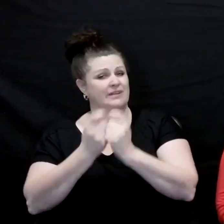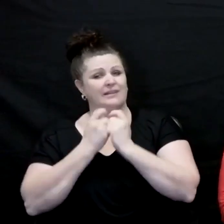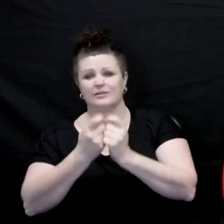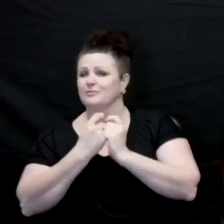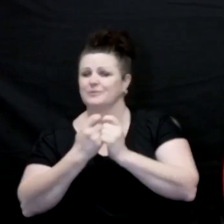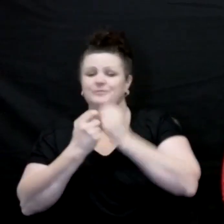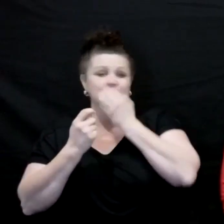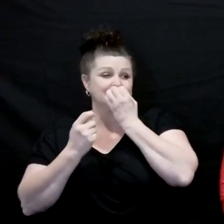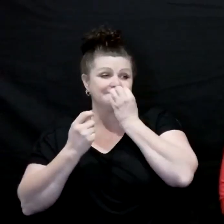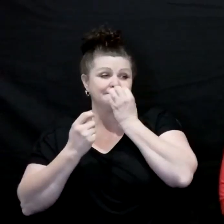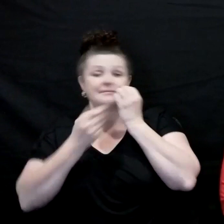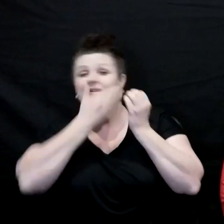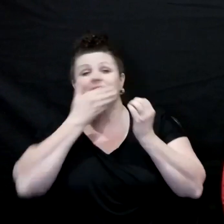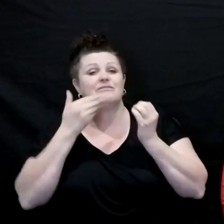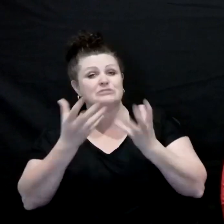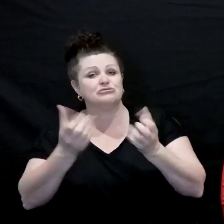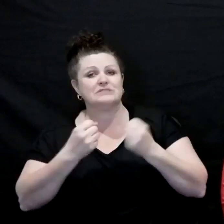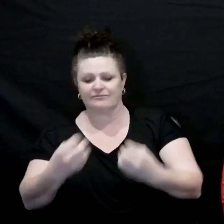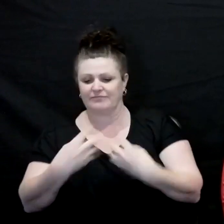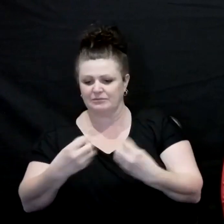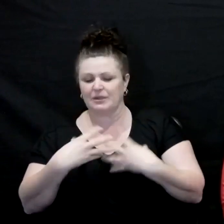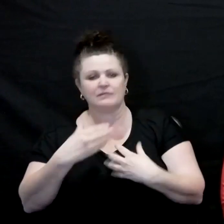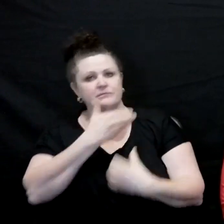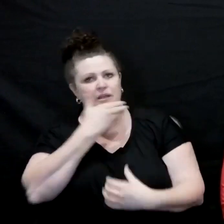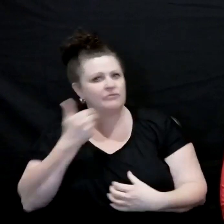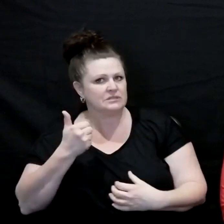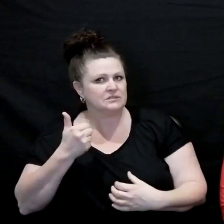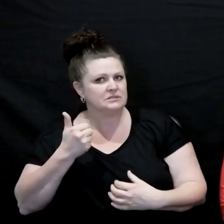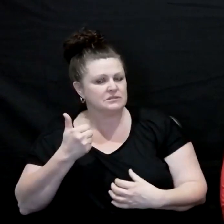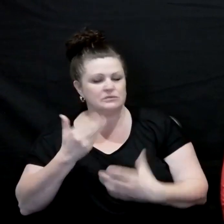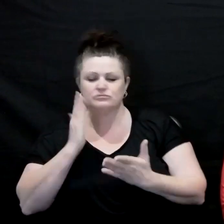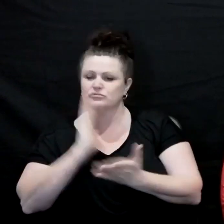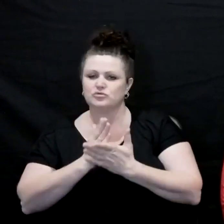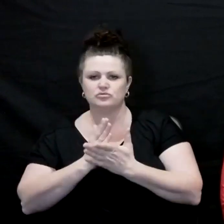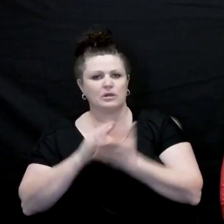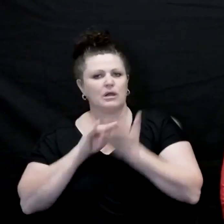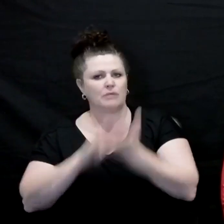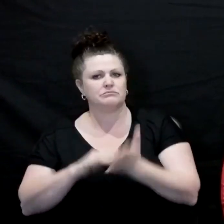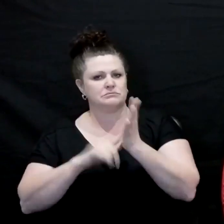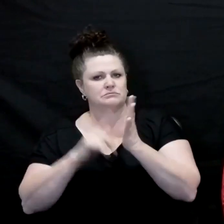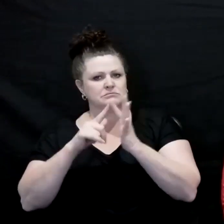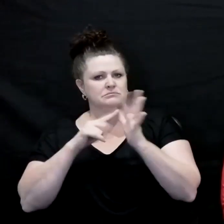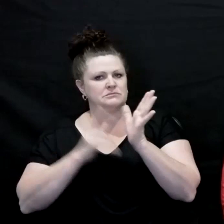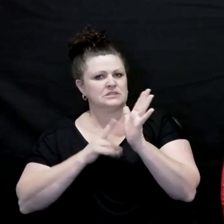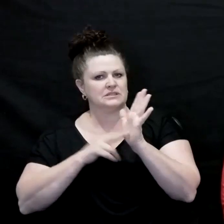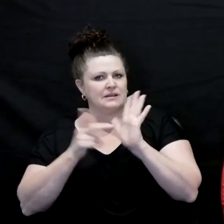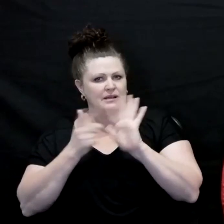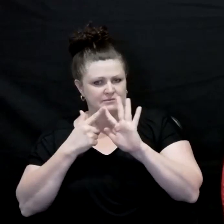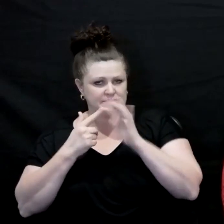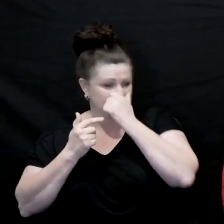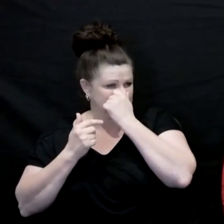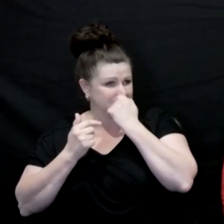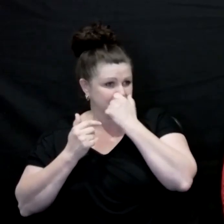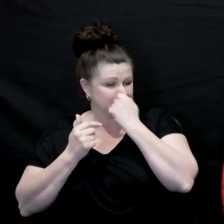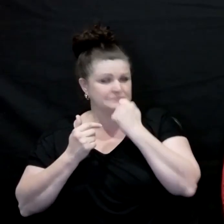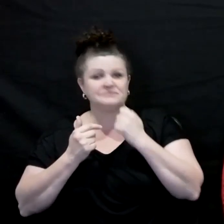it's nice to get the feedback already that it's been certainly valuable to Leanne. And stay